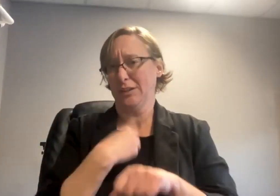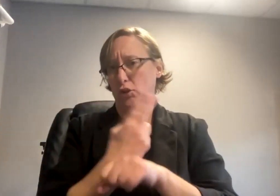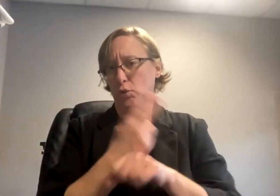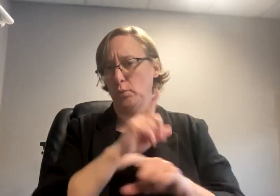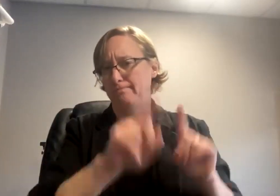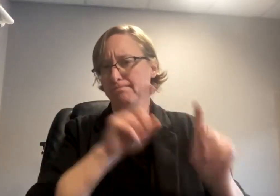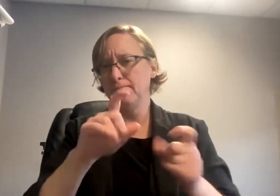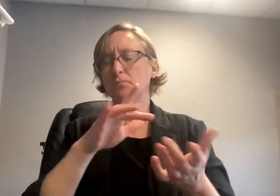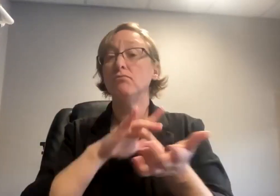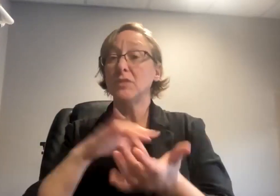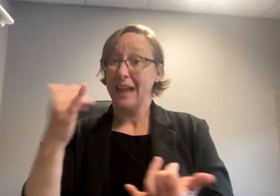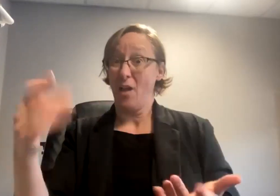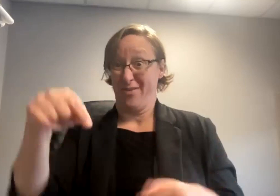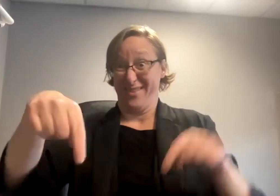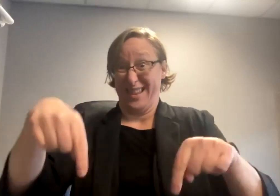and licensure.